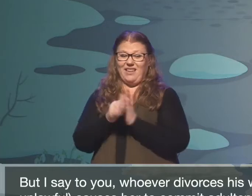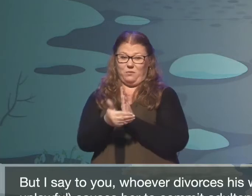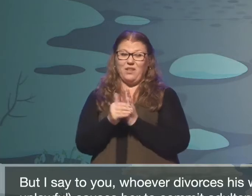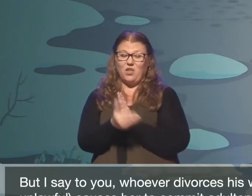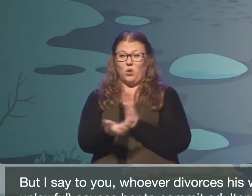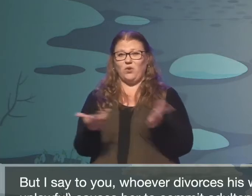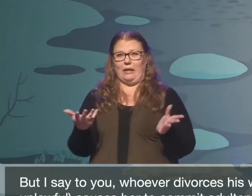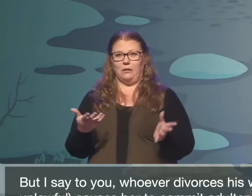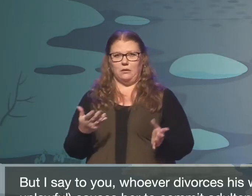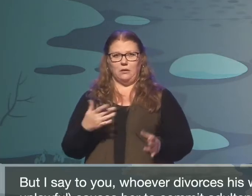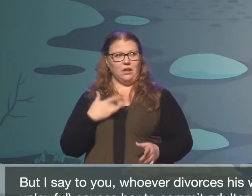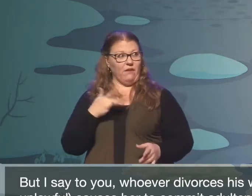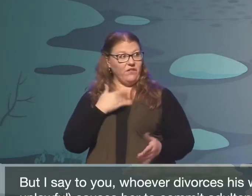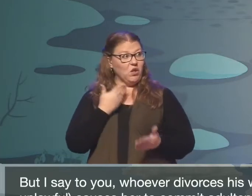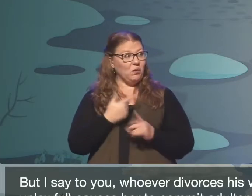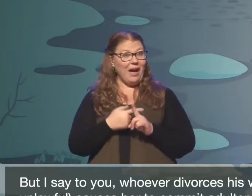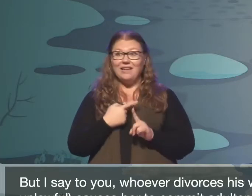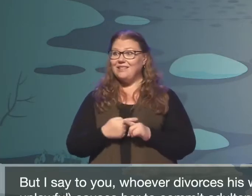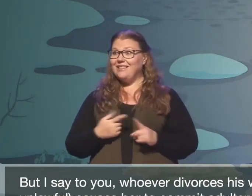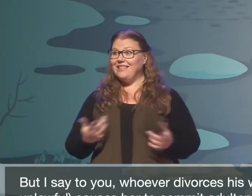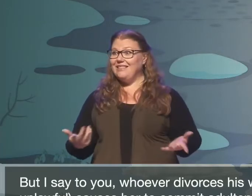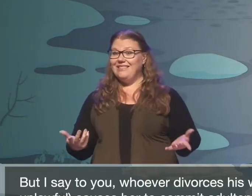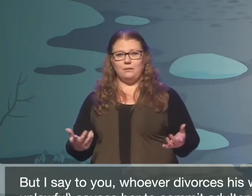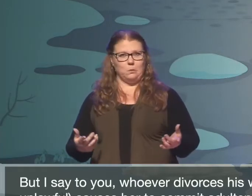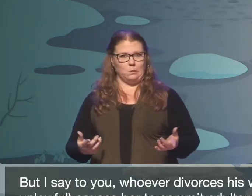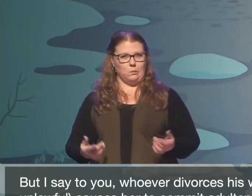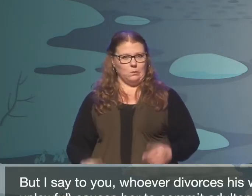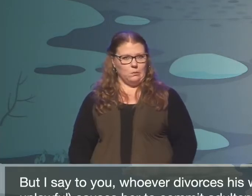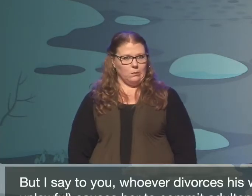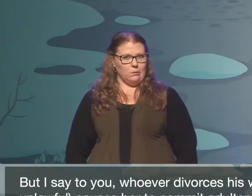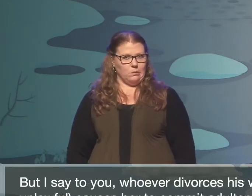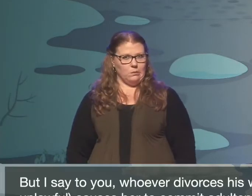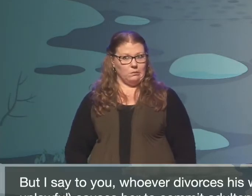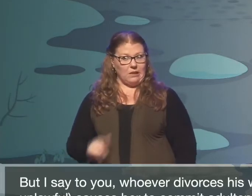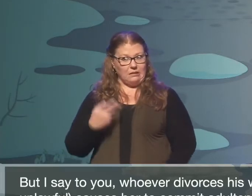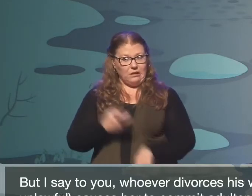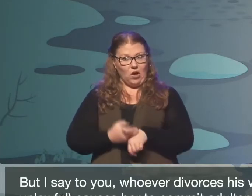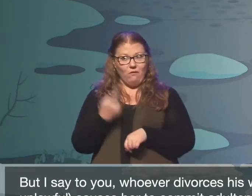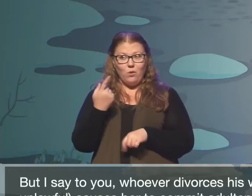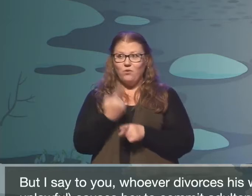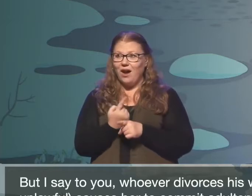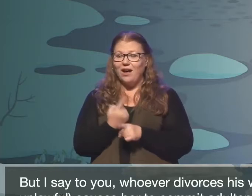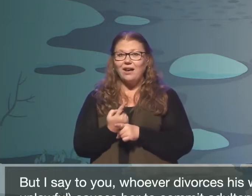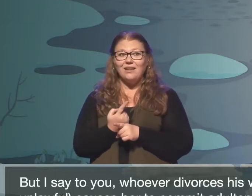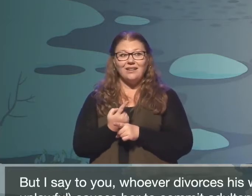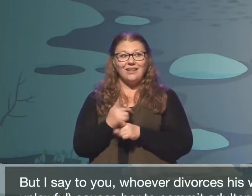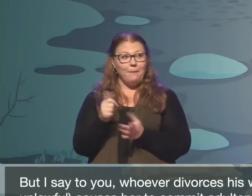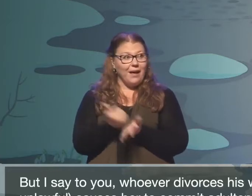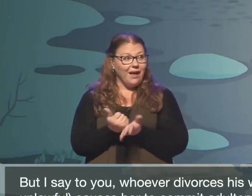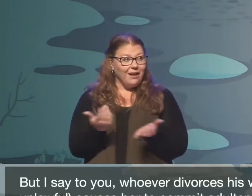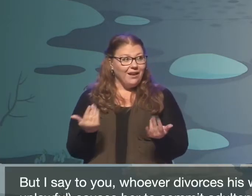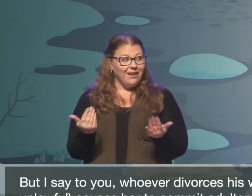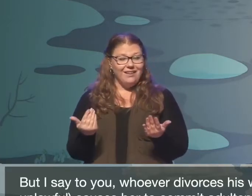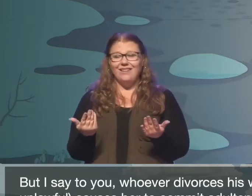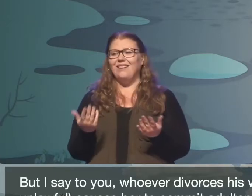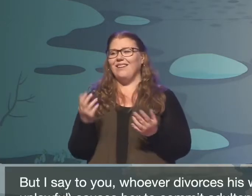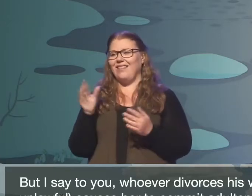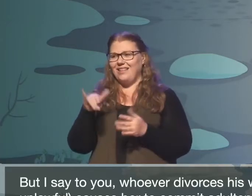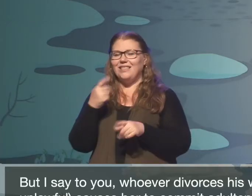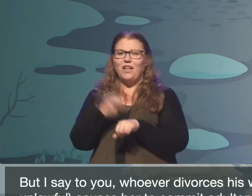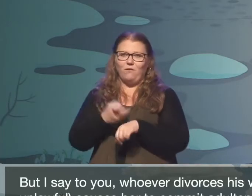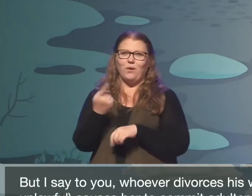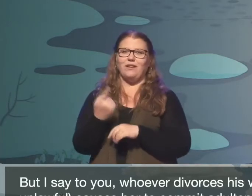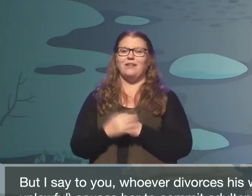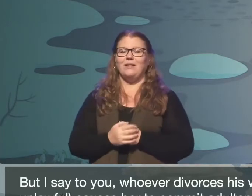That'll make you feel real good inside. Just, that's it right there, right? That's a tough one, right? Can I get an amen? Like, that's a tough